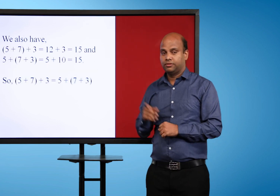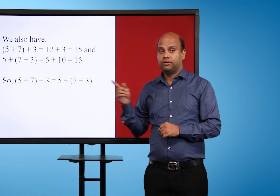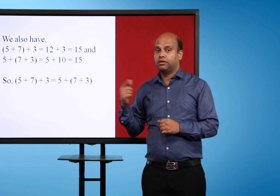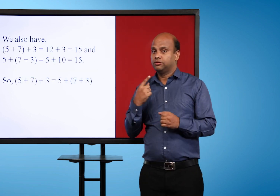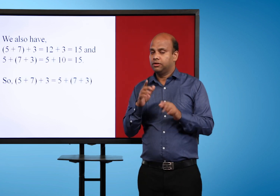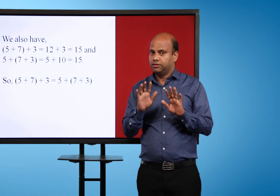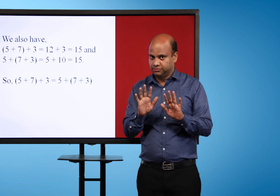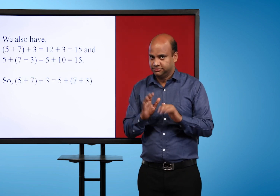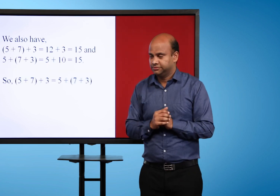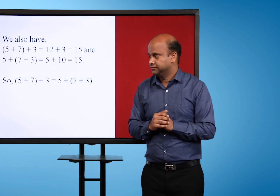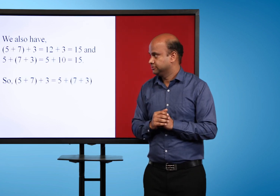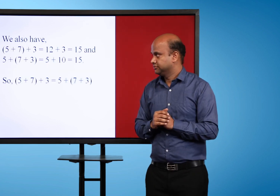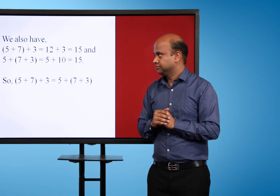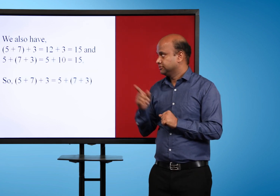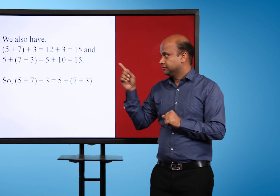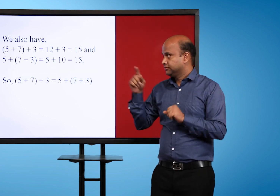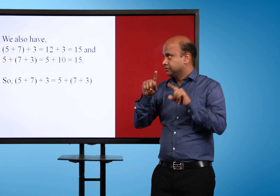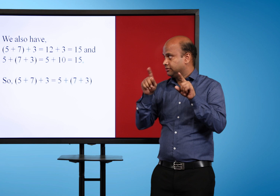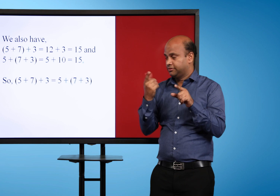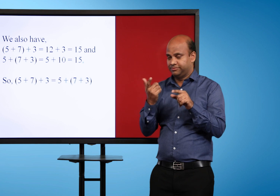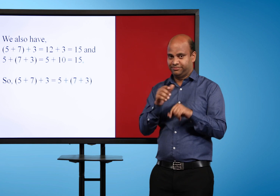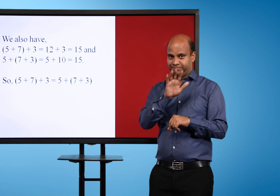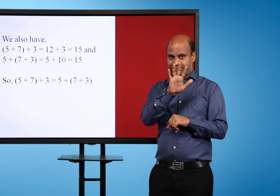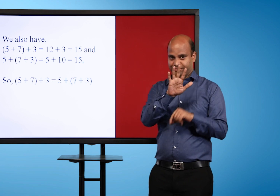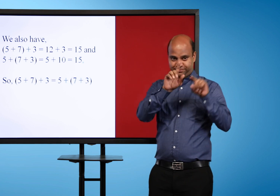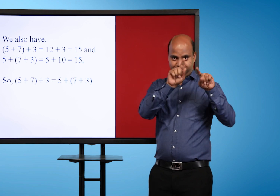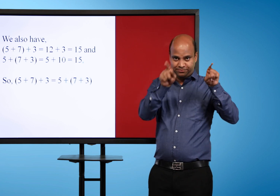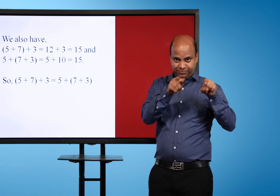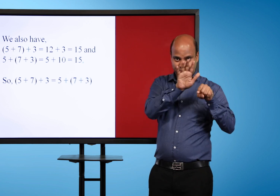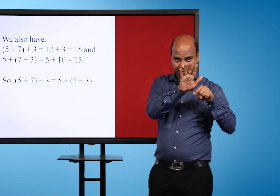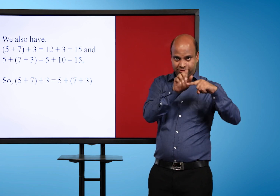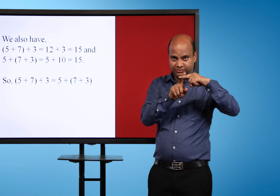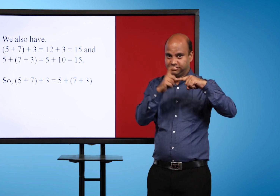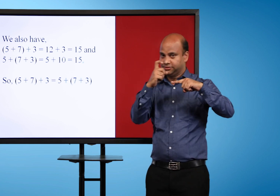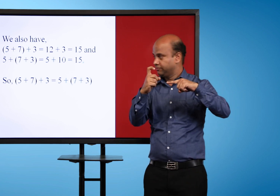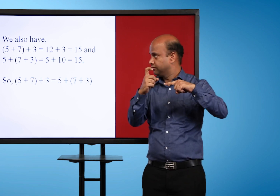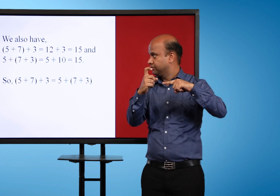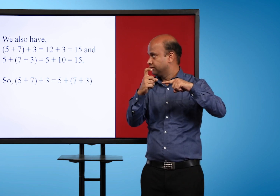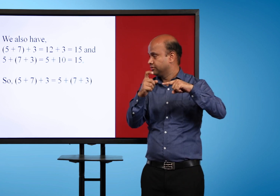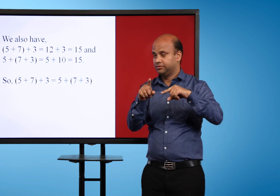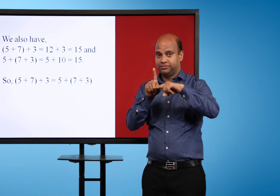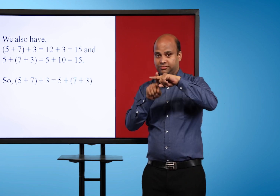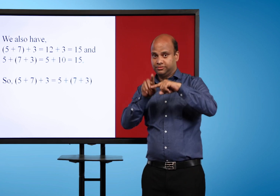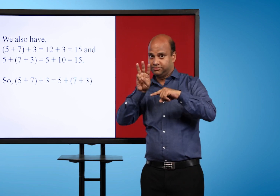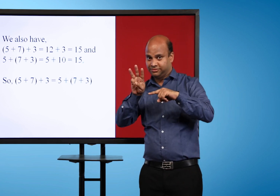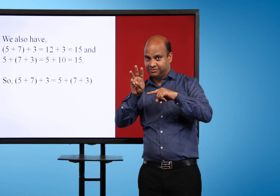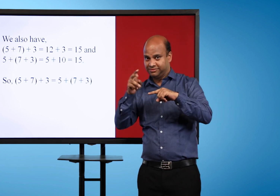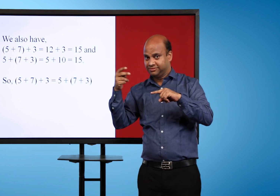We also have, in brackets, 5 plus 7 plus 3 is